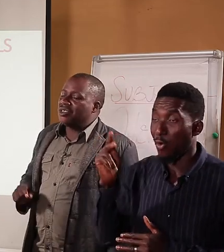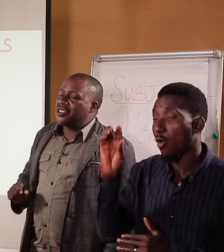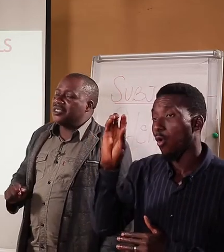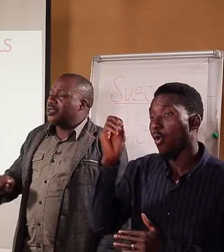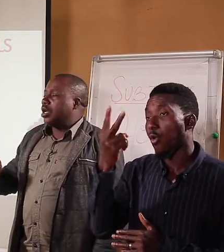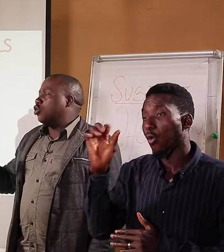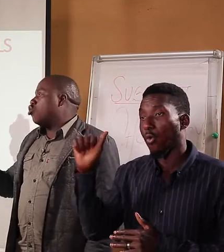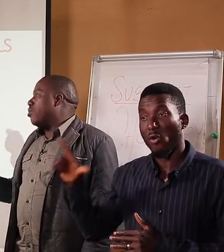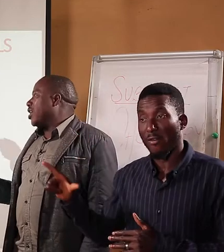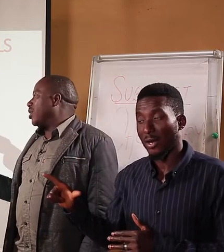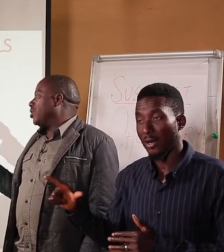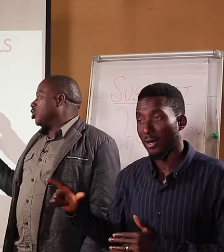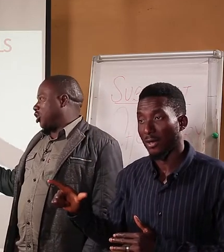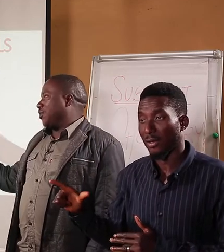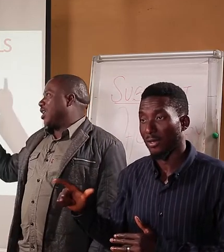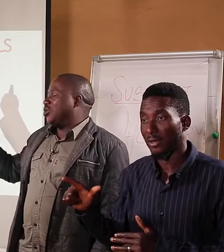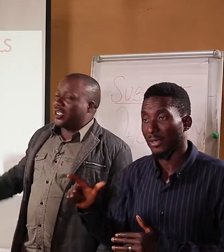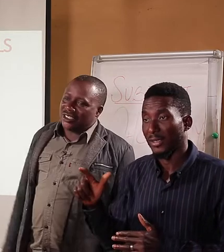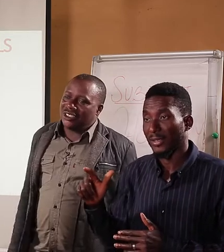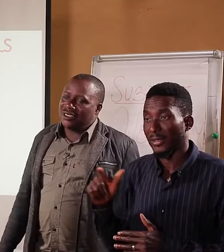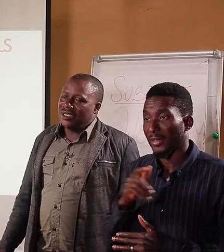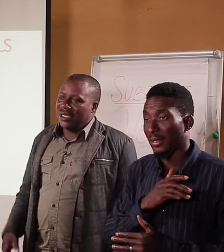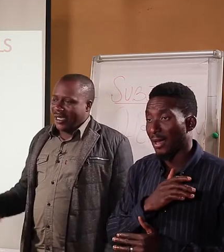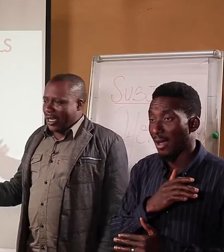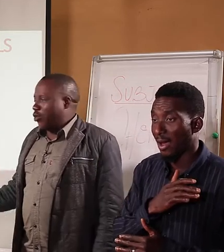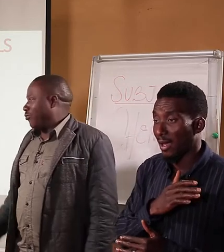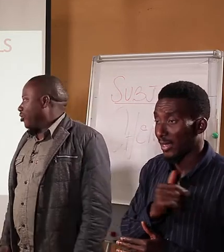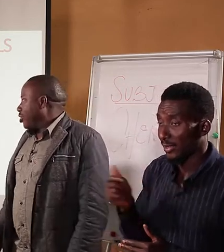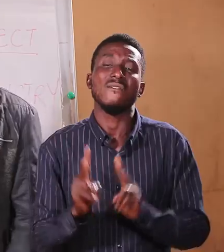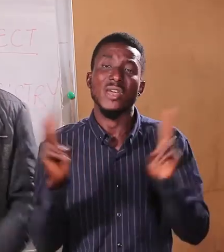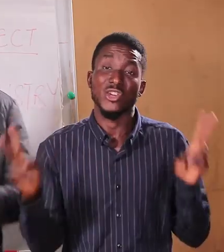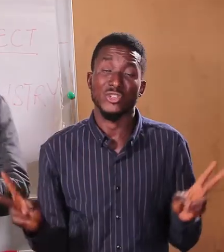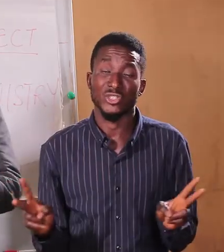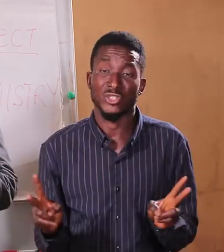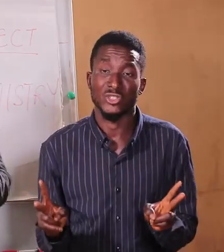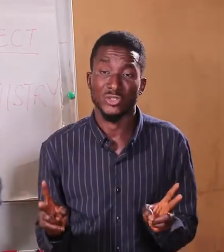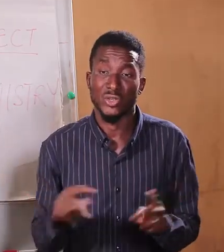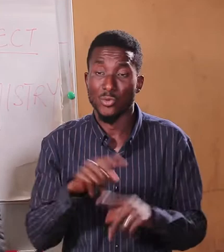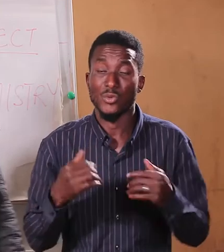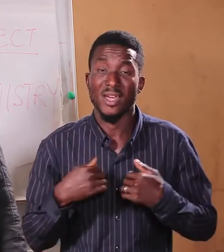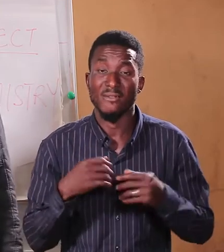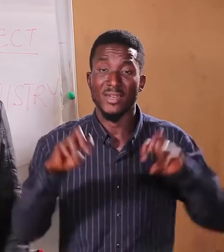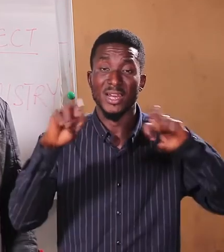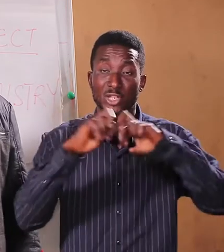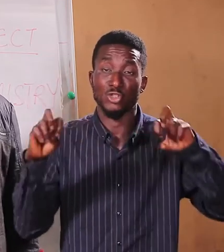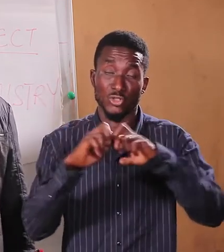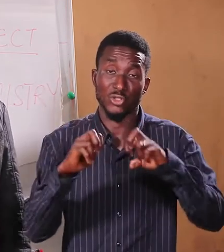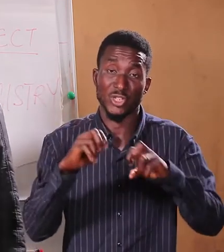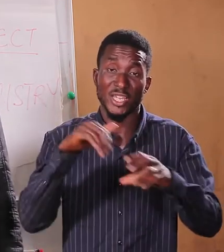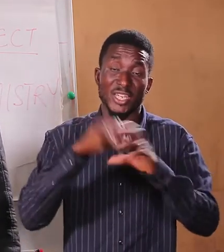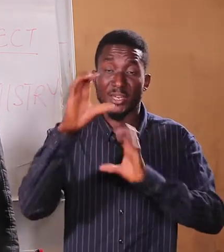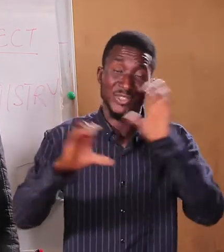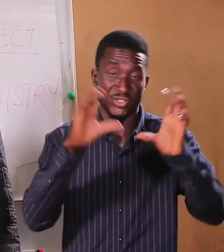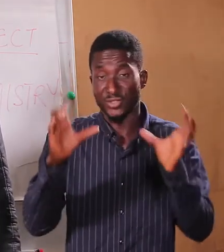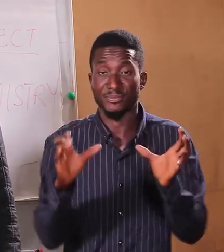orbital is a dumbbell shape, as you can see above. Whenever we have an electron, in